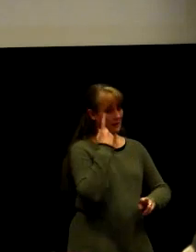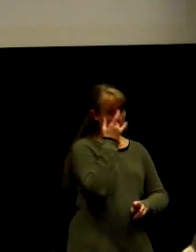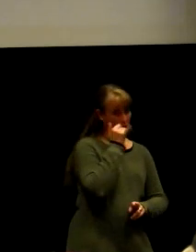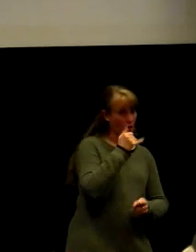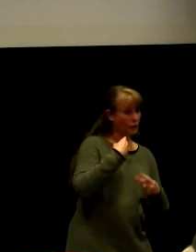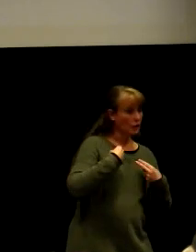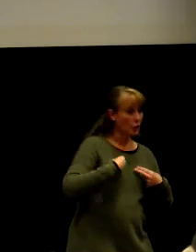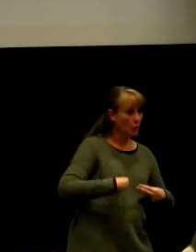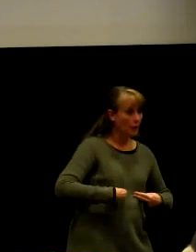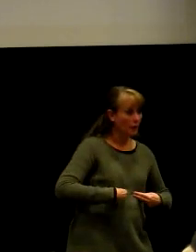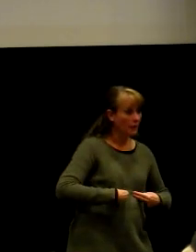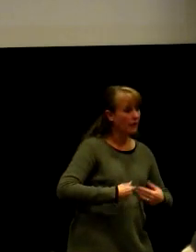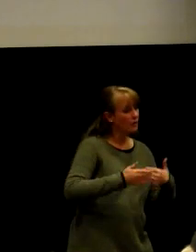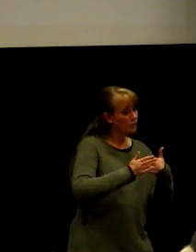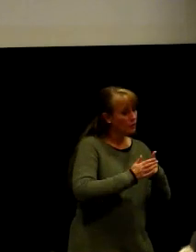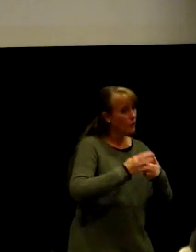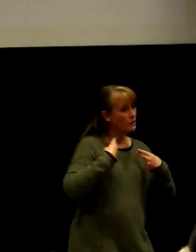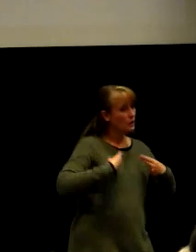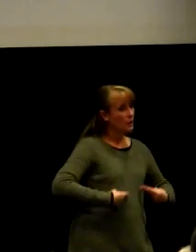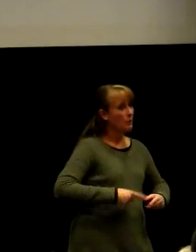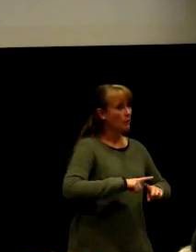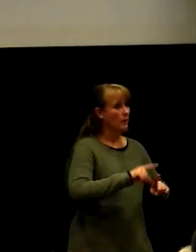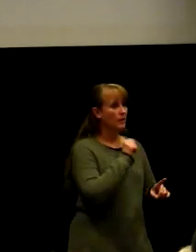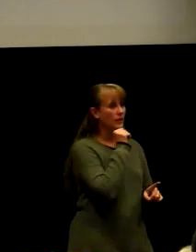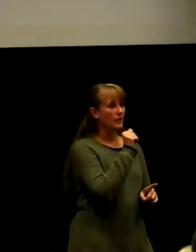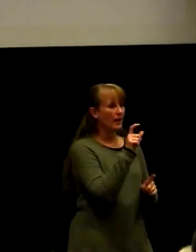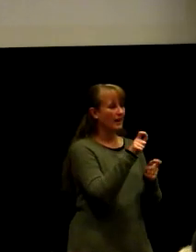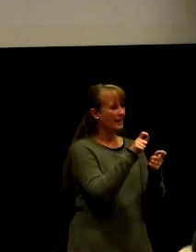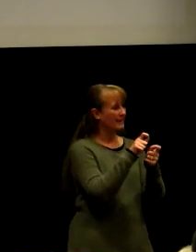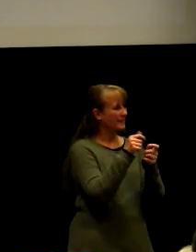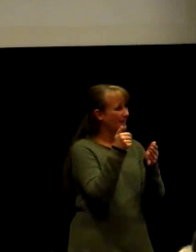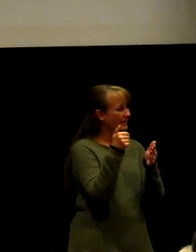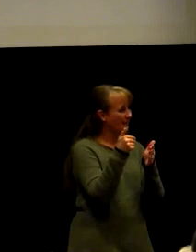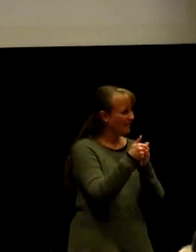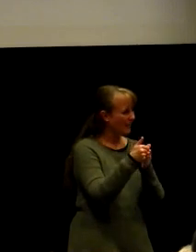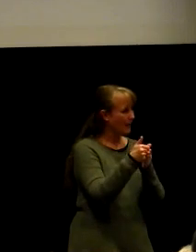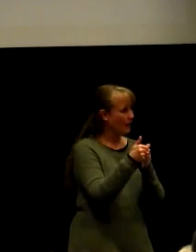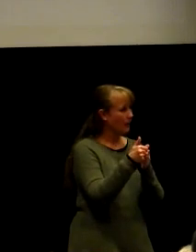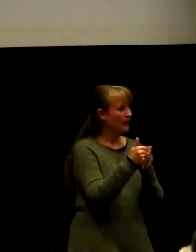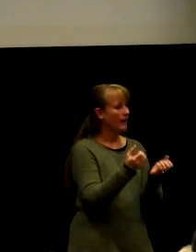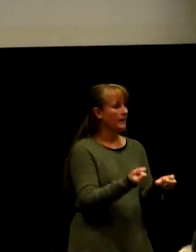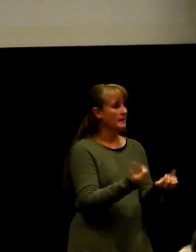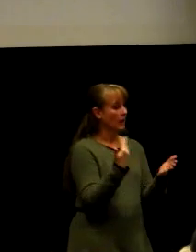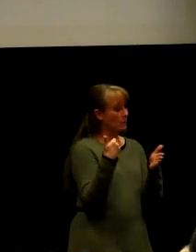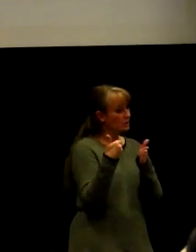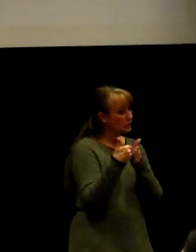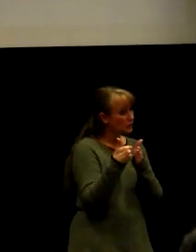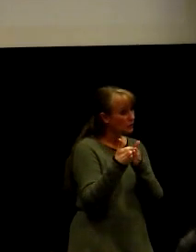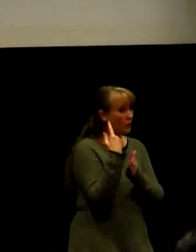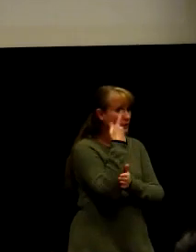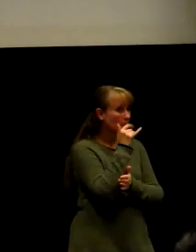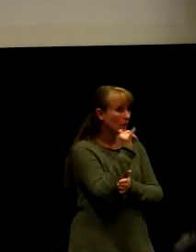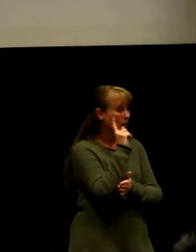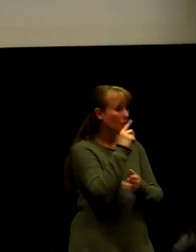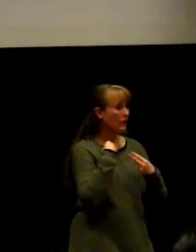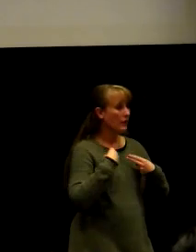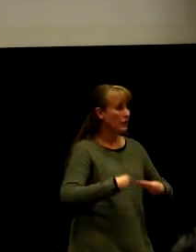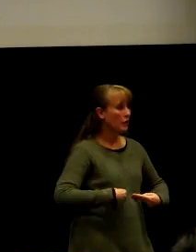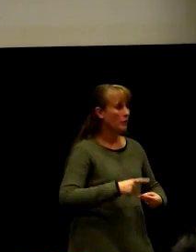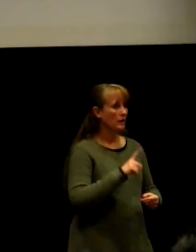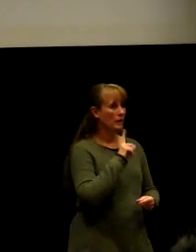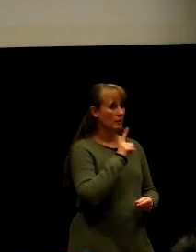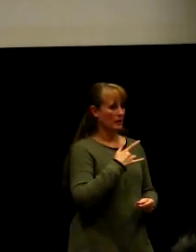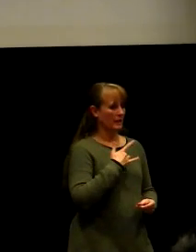human, very close to human, but they're not quite there. And it's the nearness of their appearance to the human that